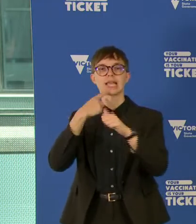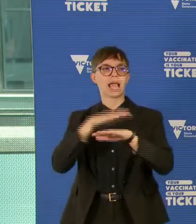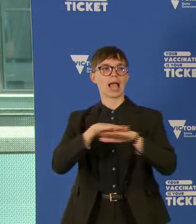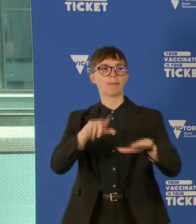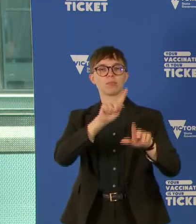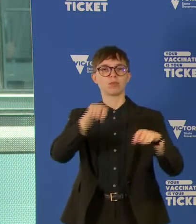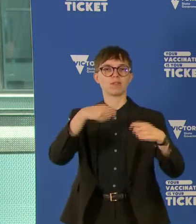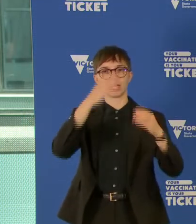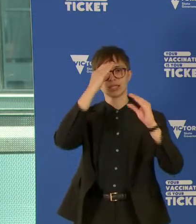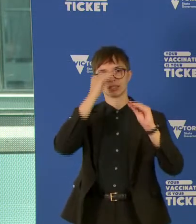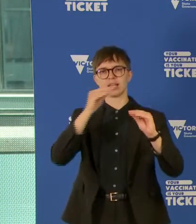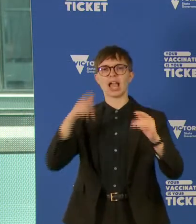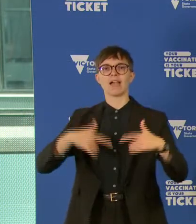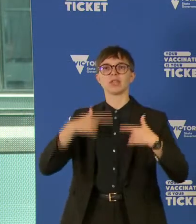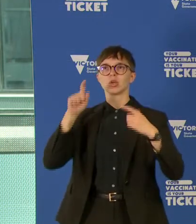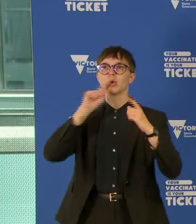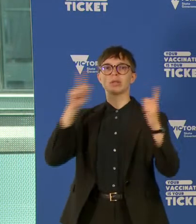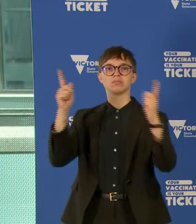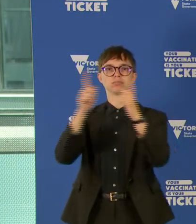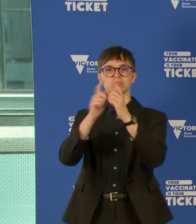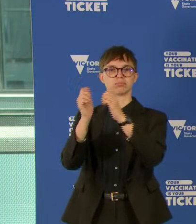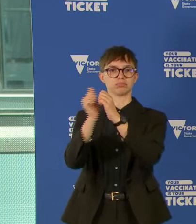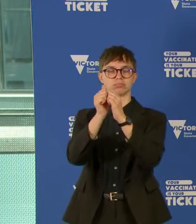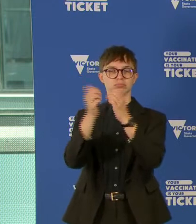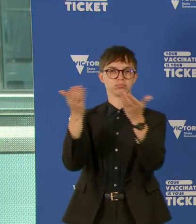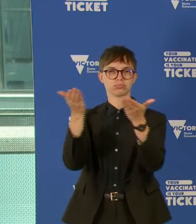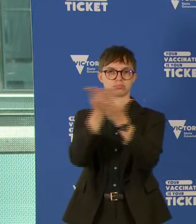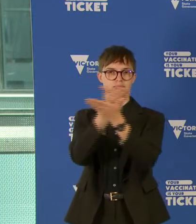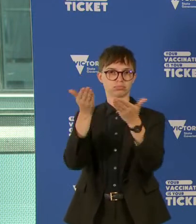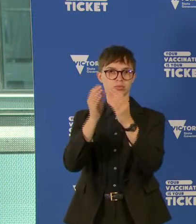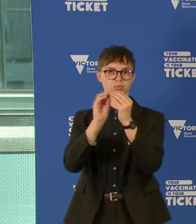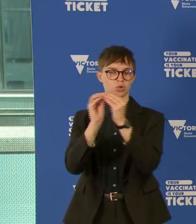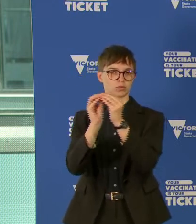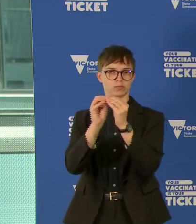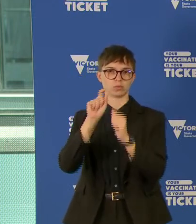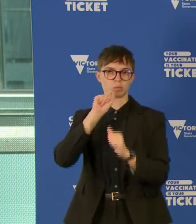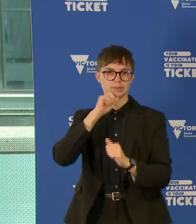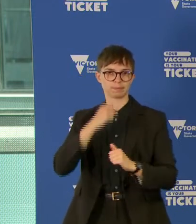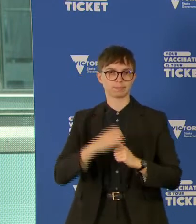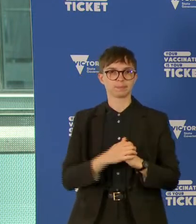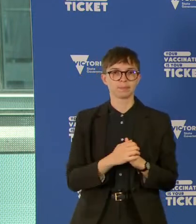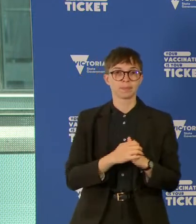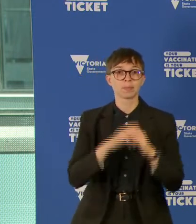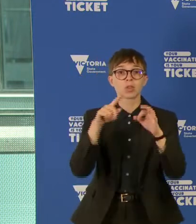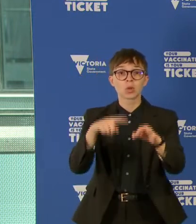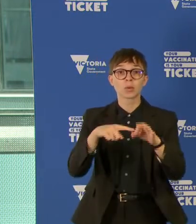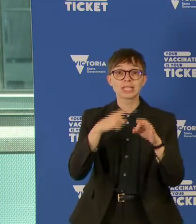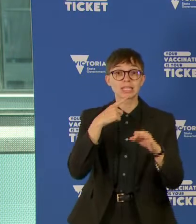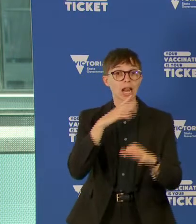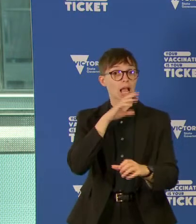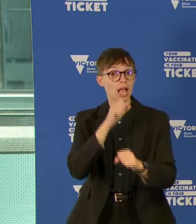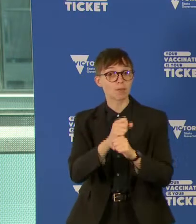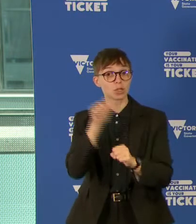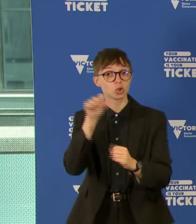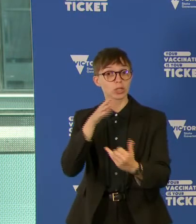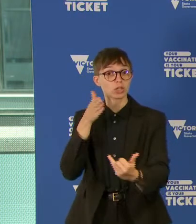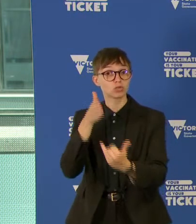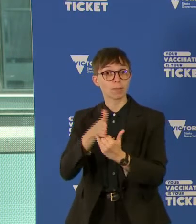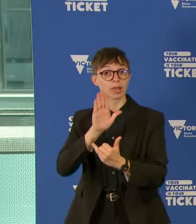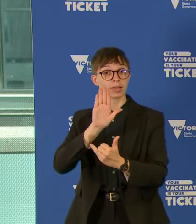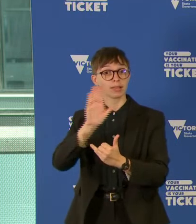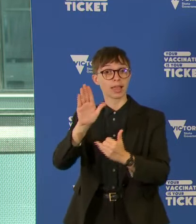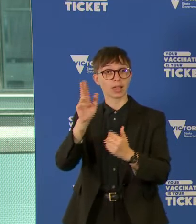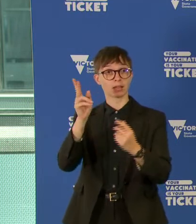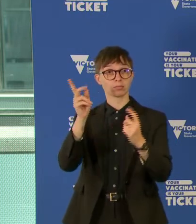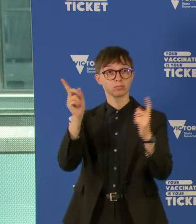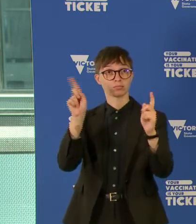professional issue between professionals. How can it be fixed? Is there anything that the government's able to do to step in? I